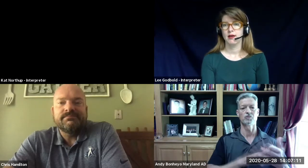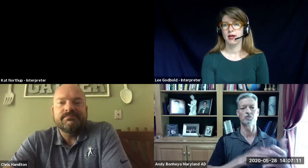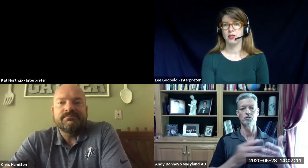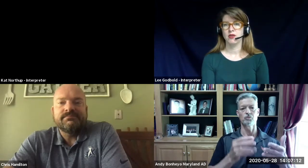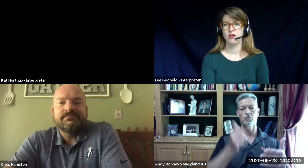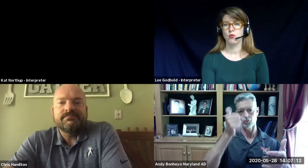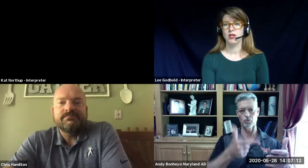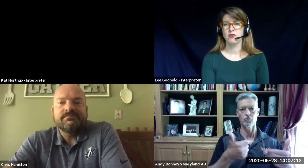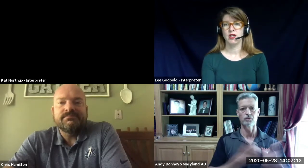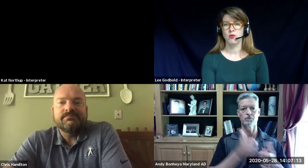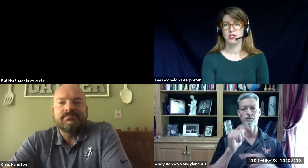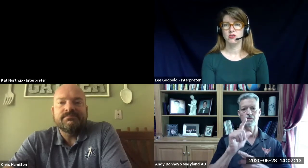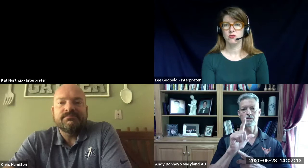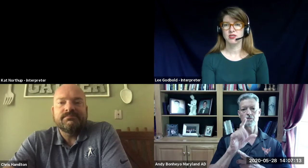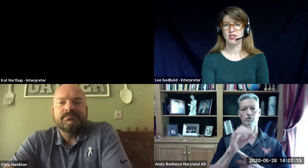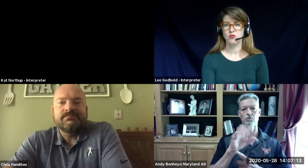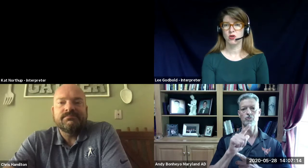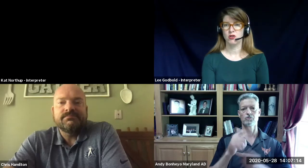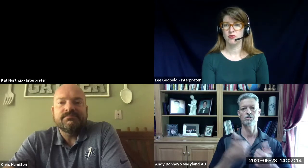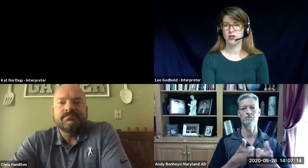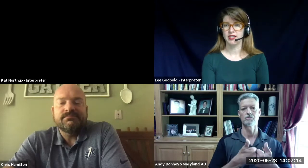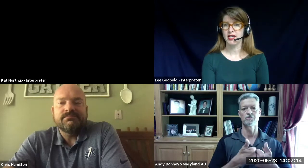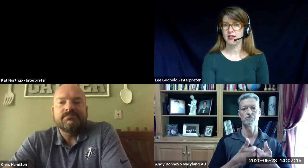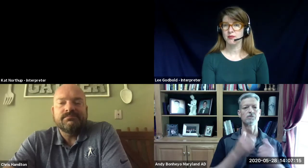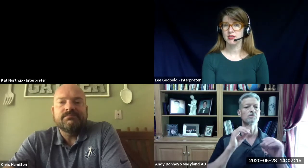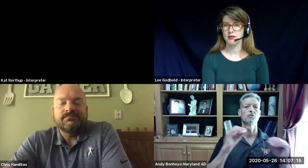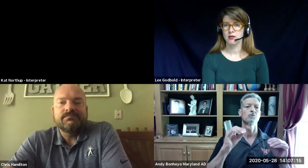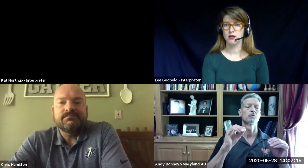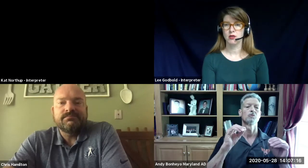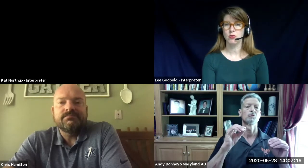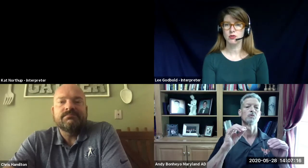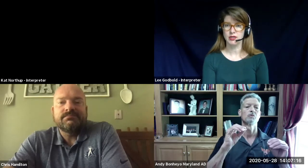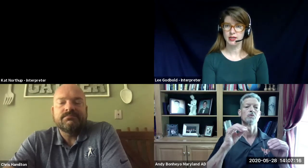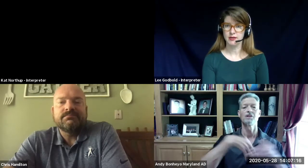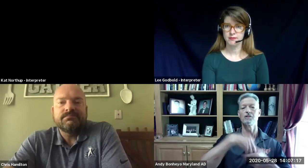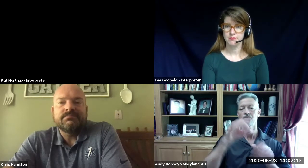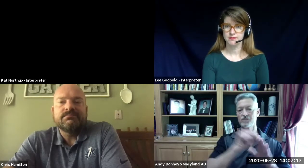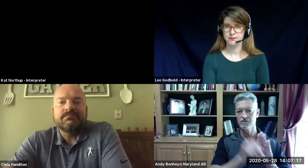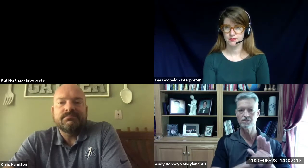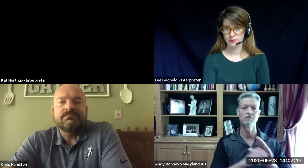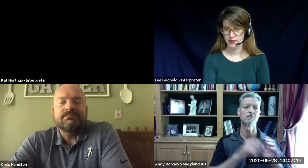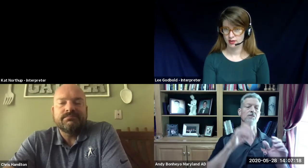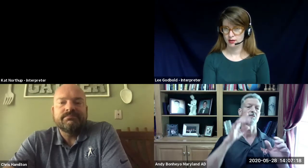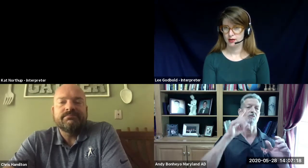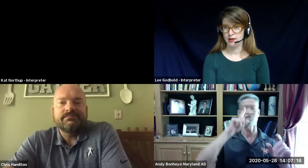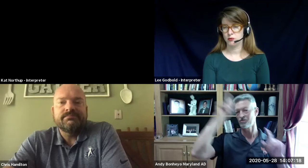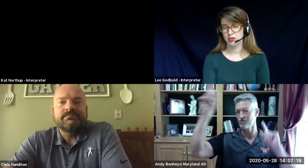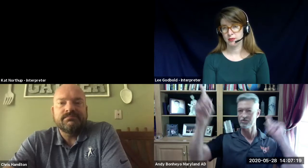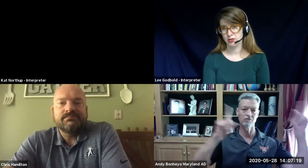I know that we do not want to schedule all of our games locally. We're talking about doing